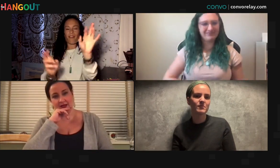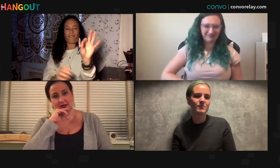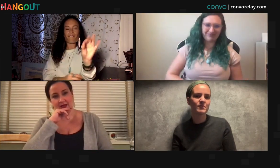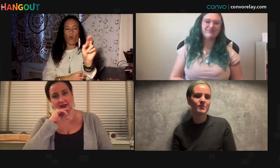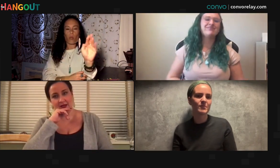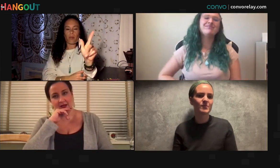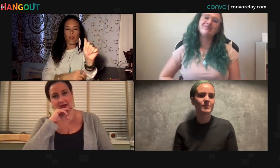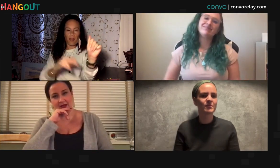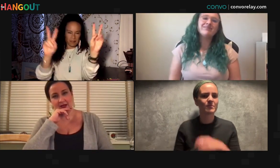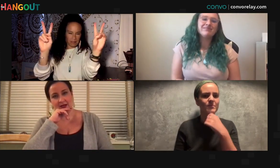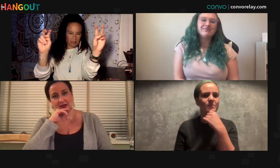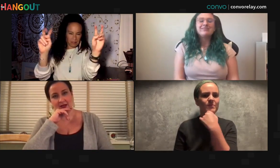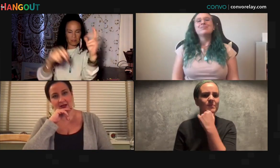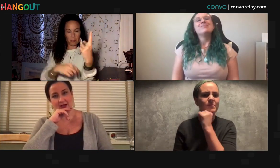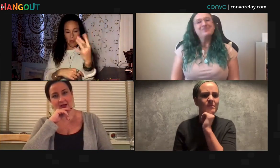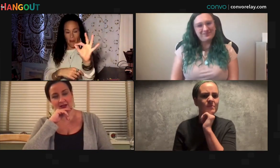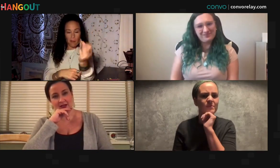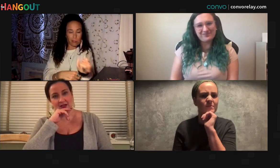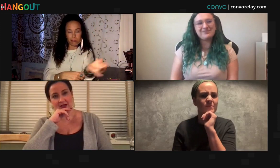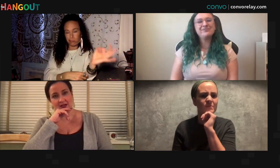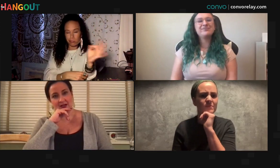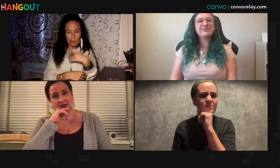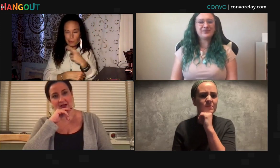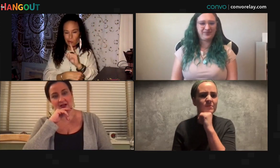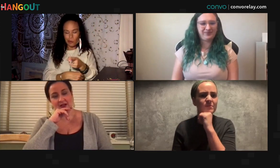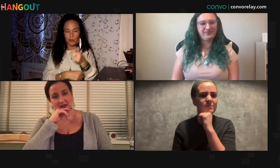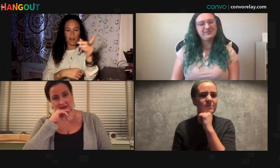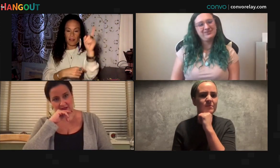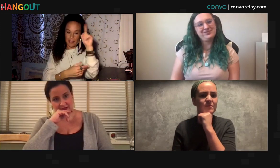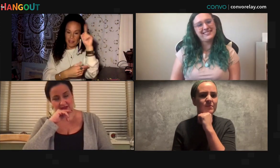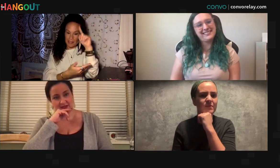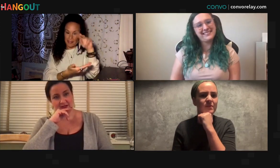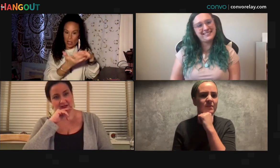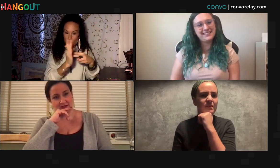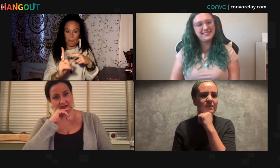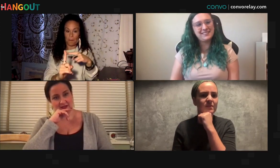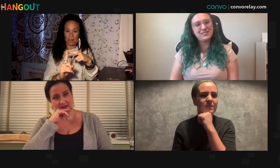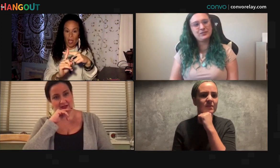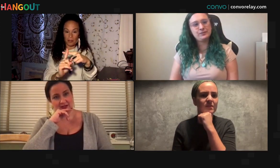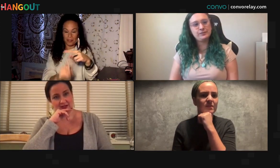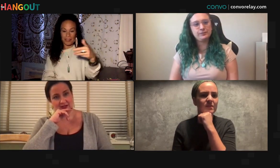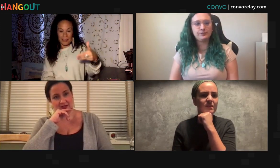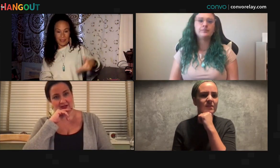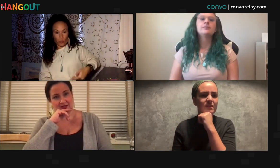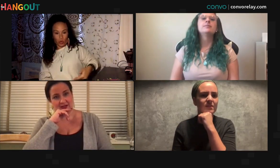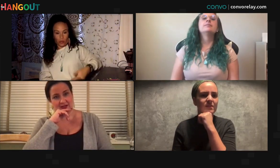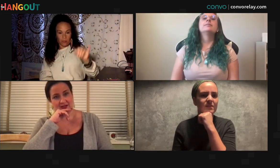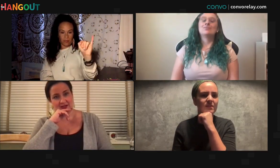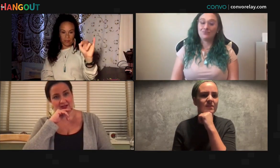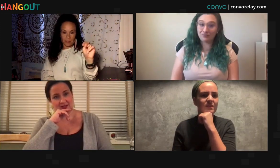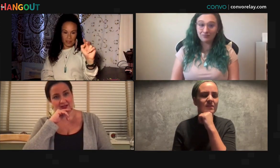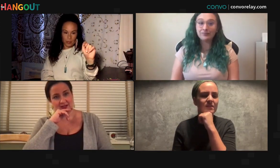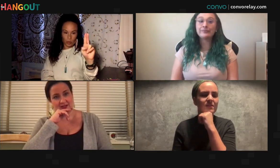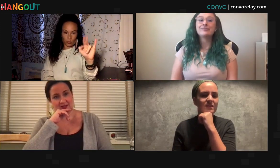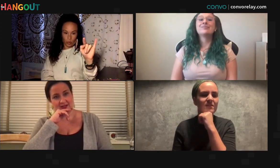It's intentionality. Well, let me give you a formula. It's one of several, I'm sure, but it's the intention plus intuition.